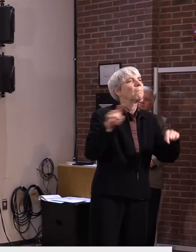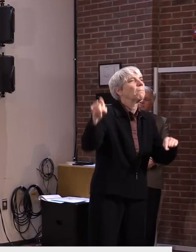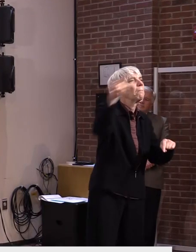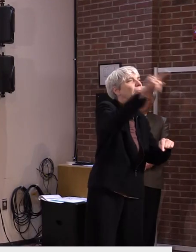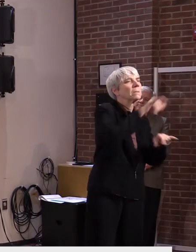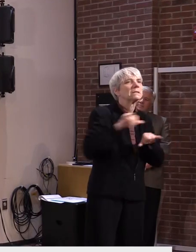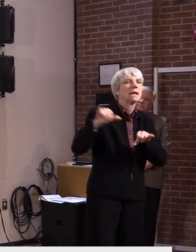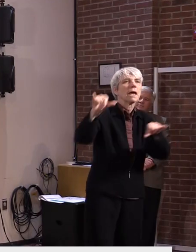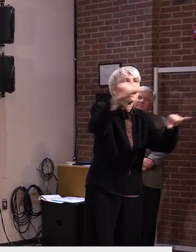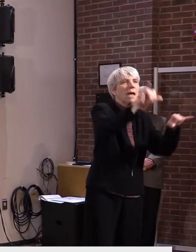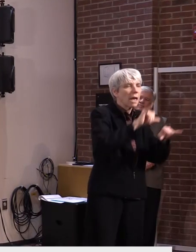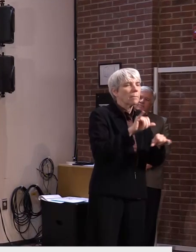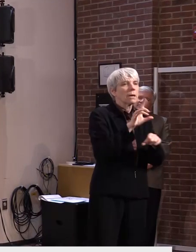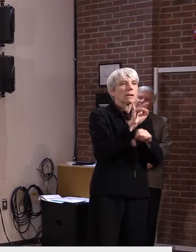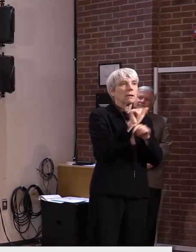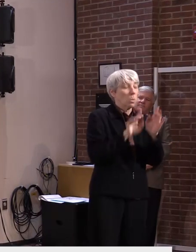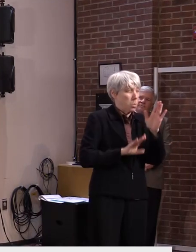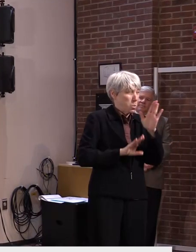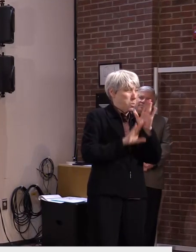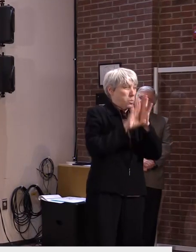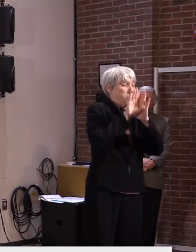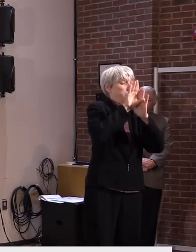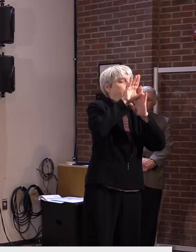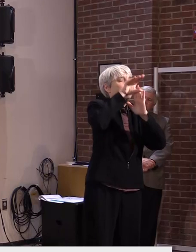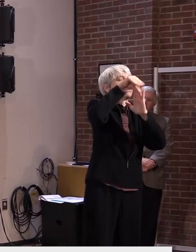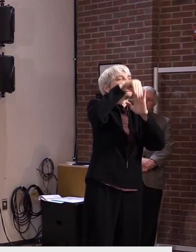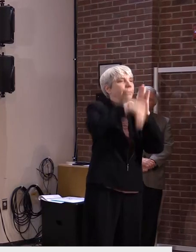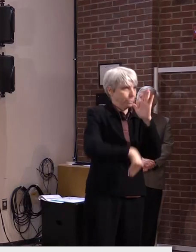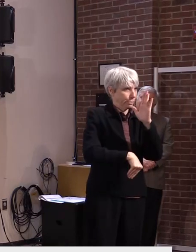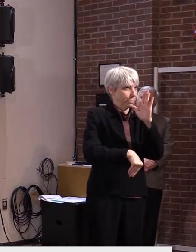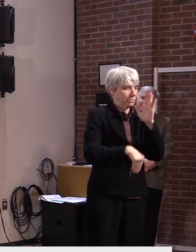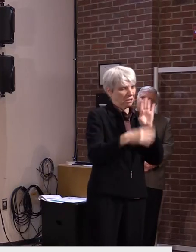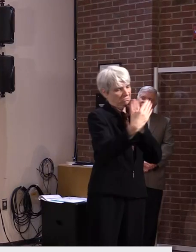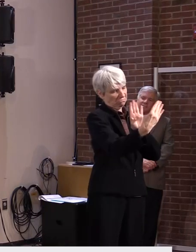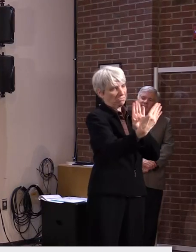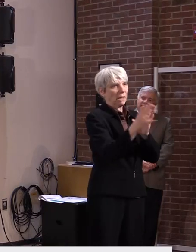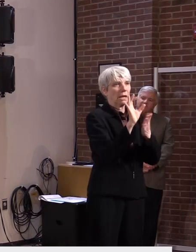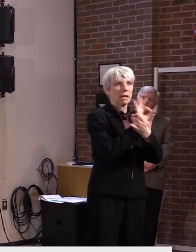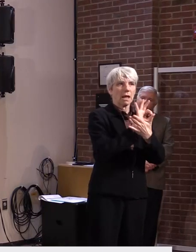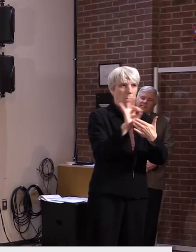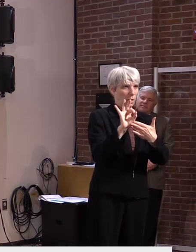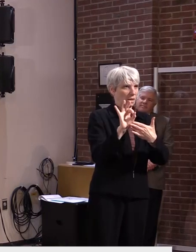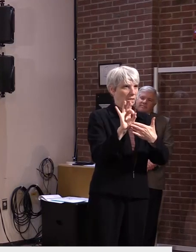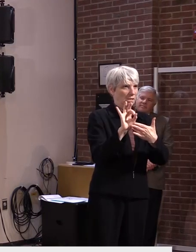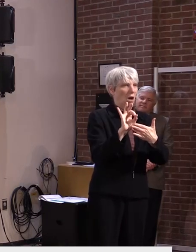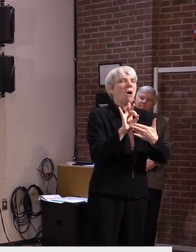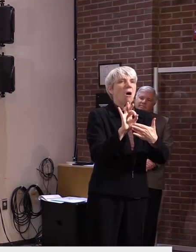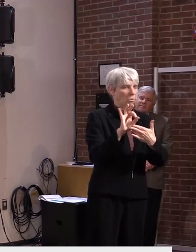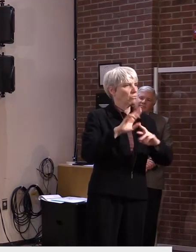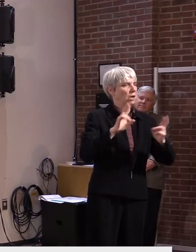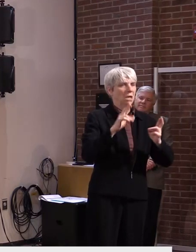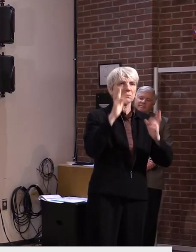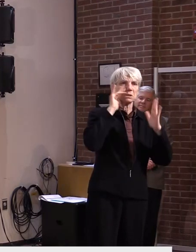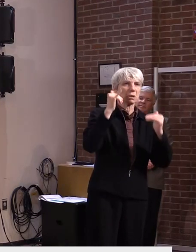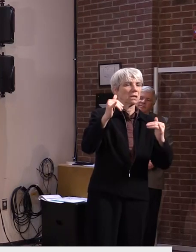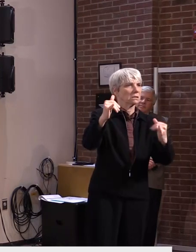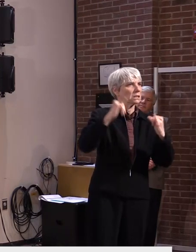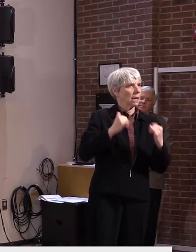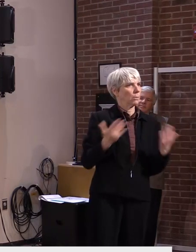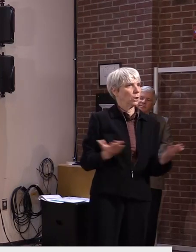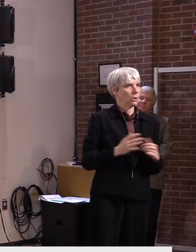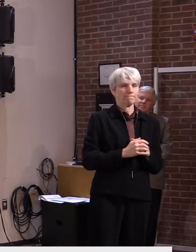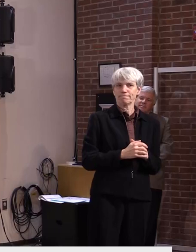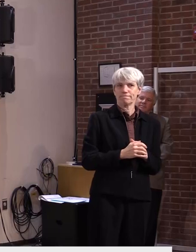a dramatic drop. And we thought we'd see that here in the U.S. The reality is what we're seeing in